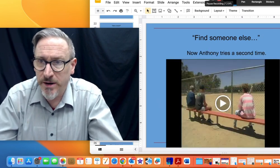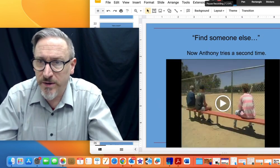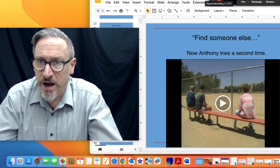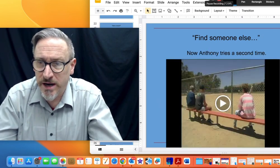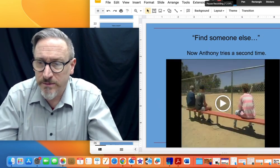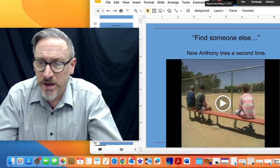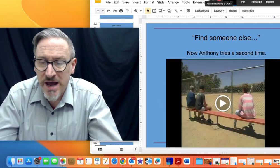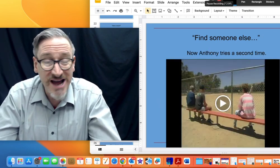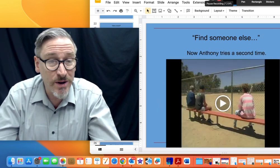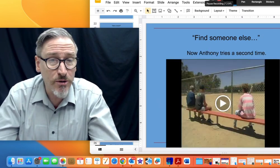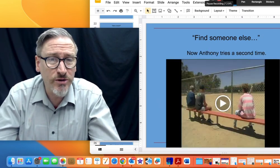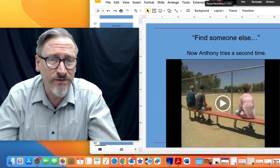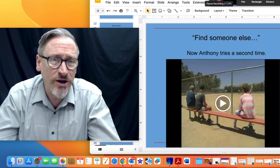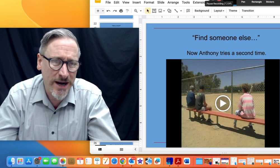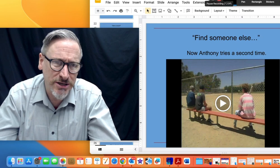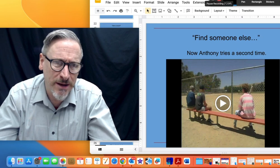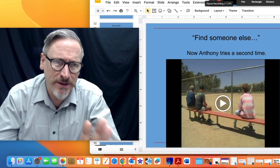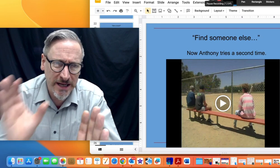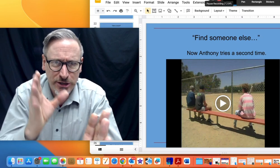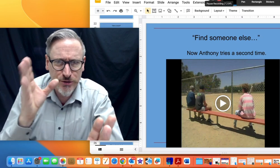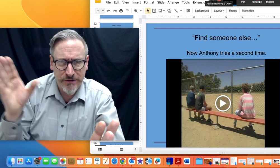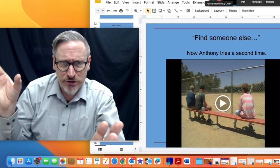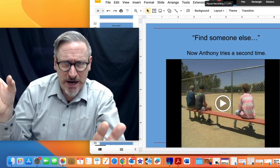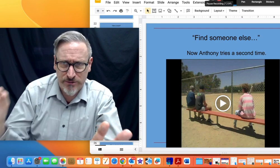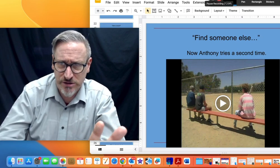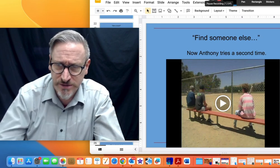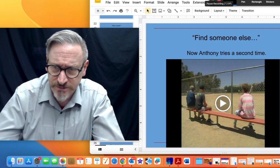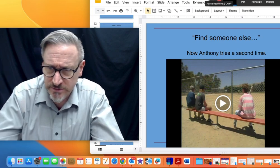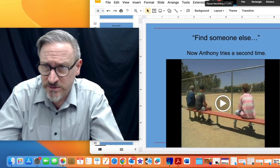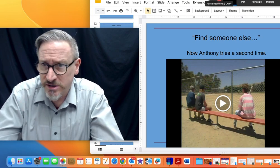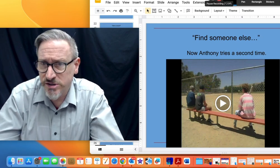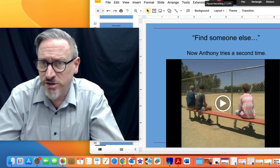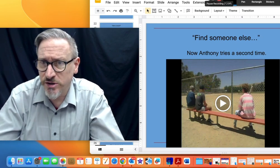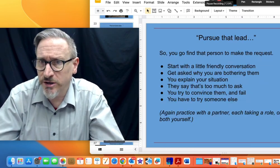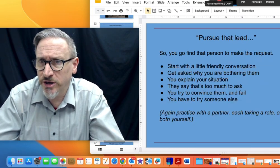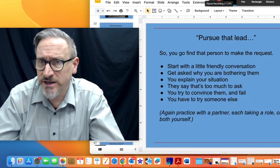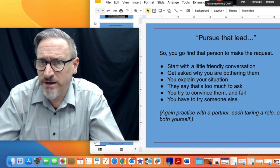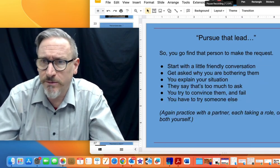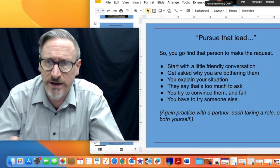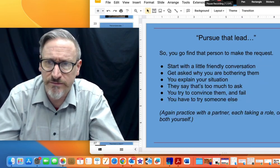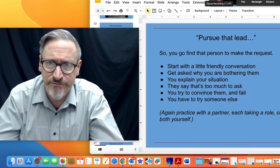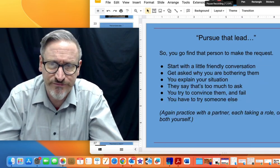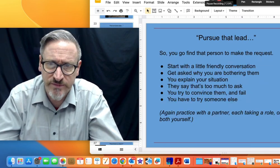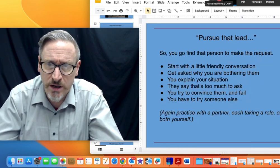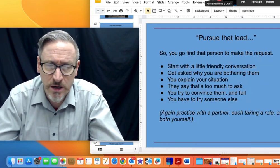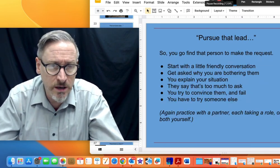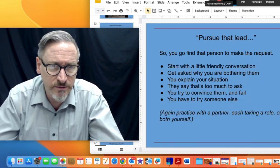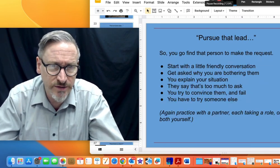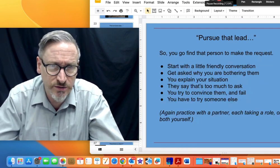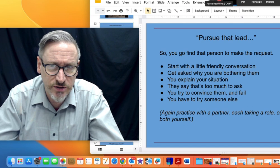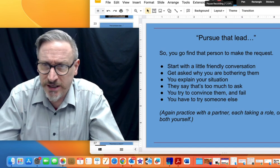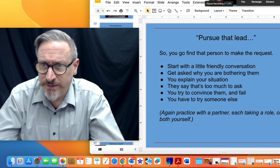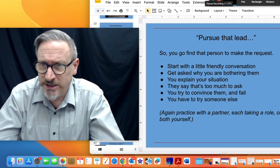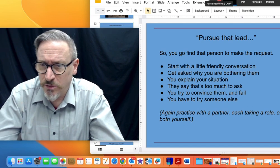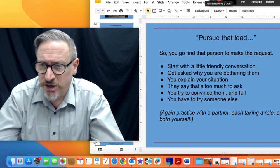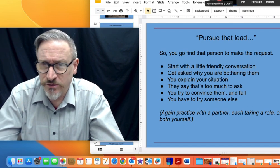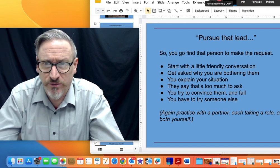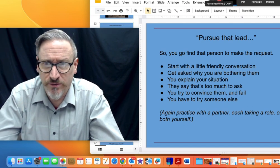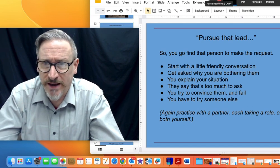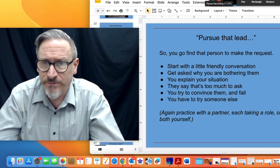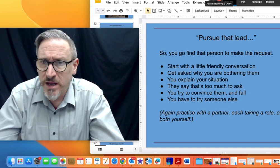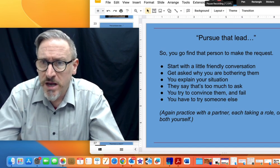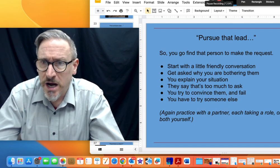yada, yada. So I broke the video actually up into each of the different chapters so that we could look at them, but you don't need me to